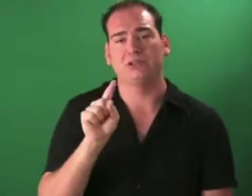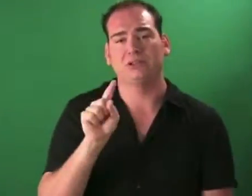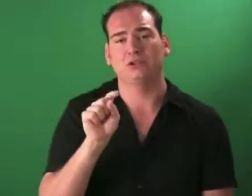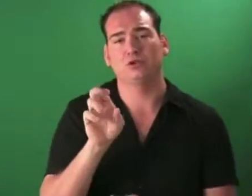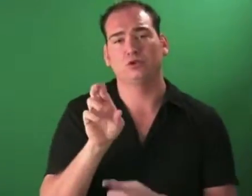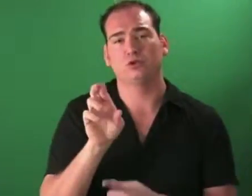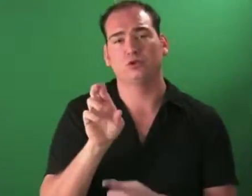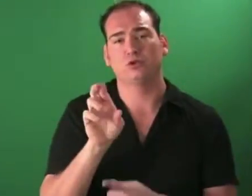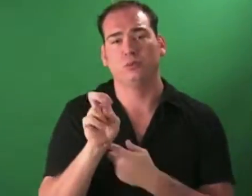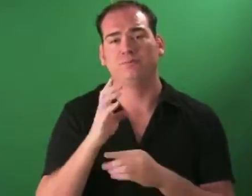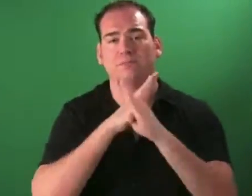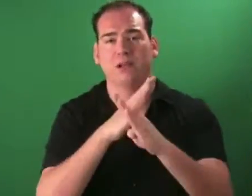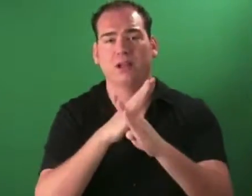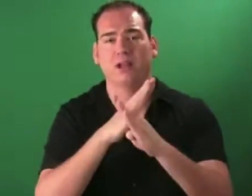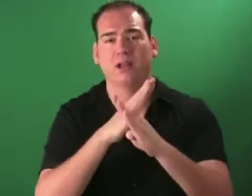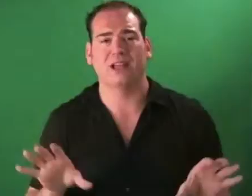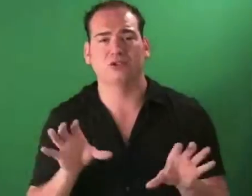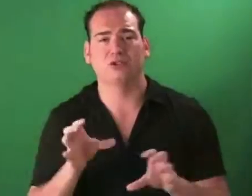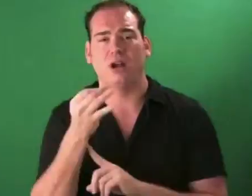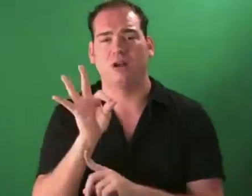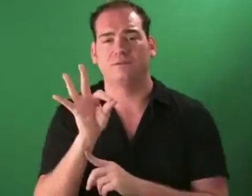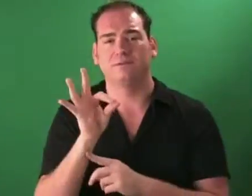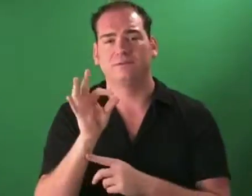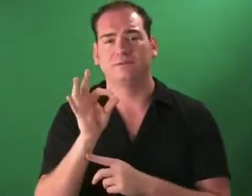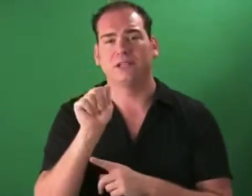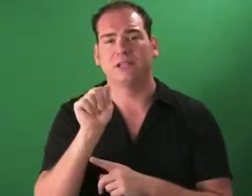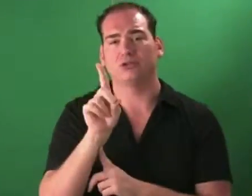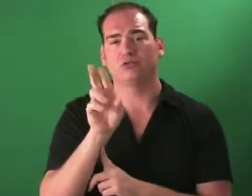medicine is really important to